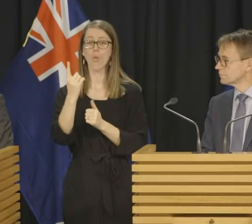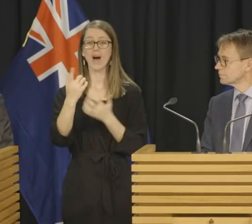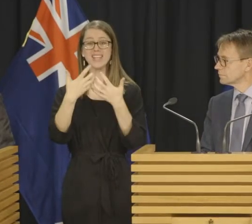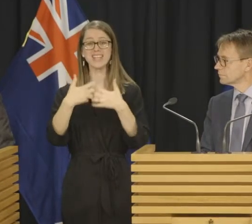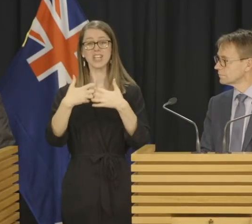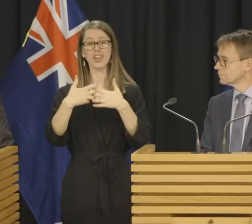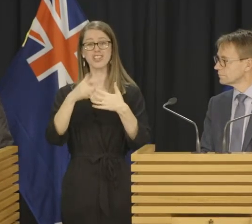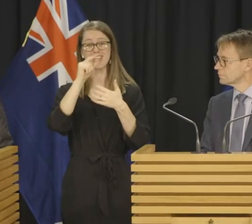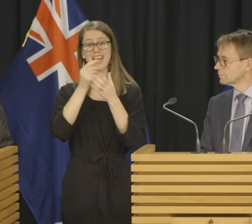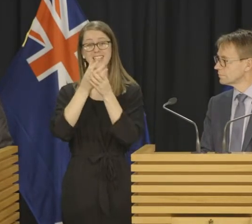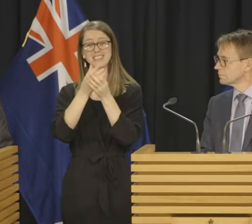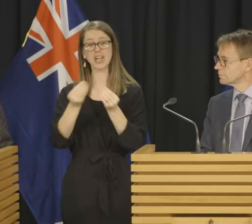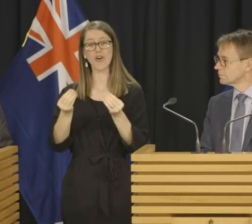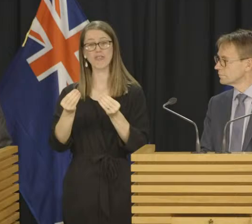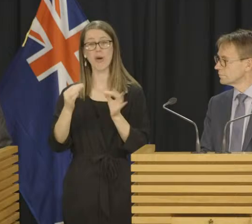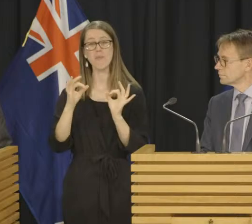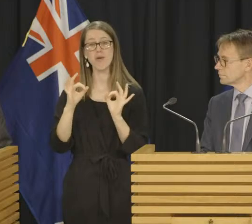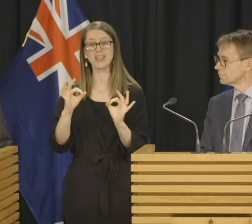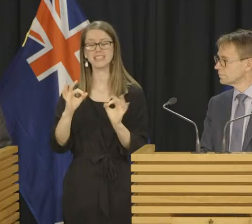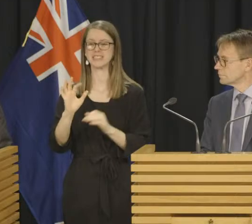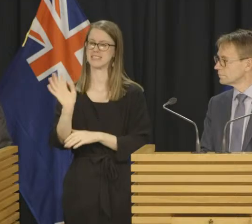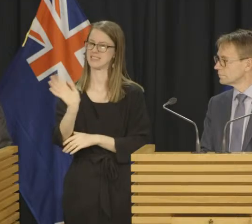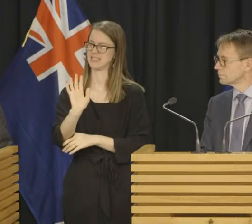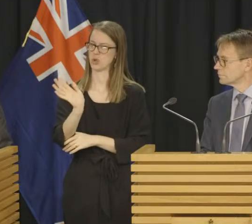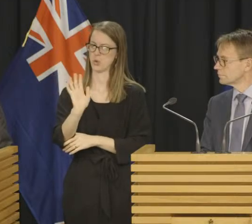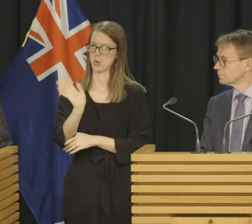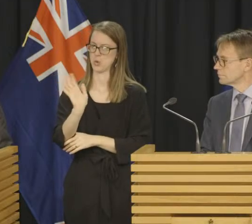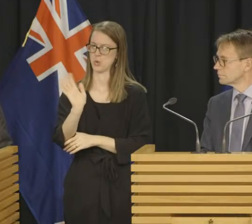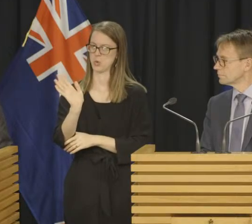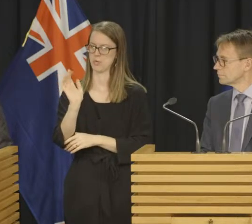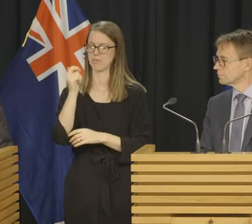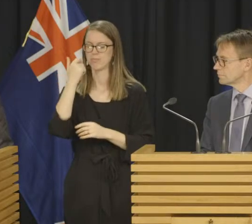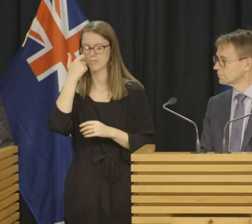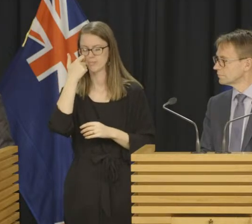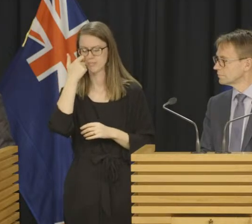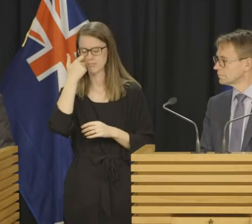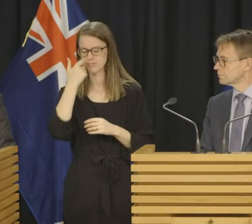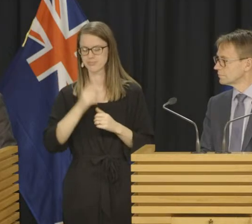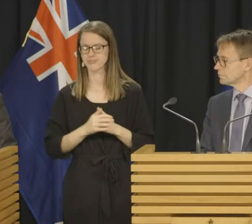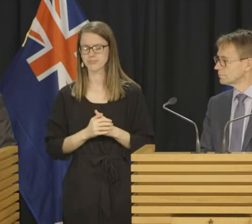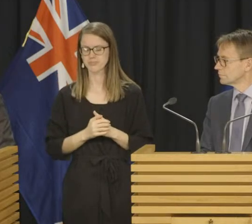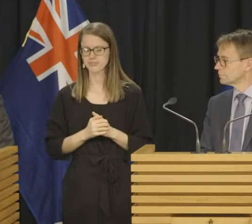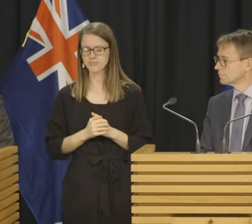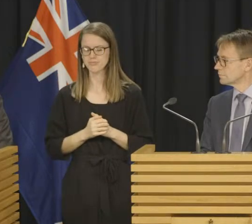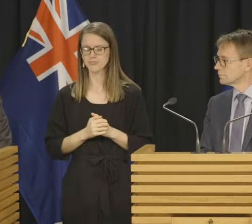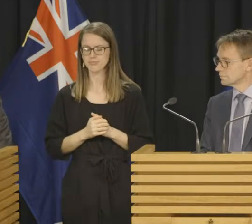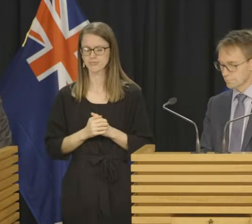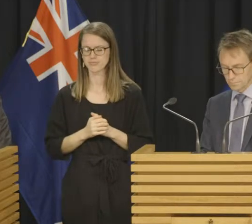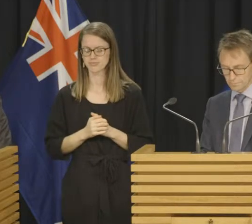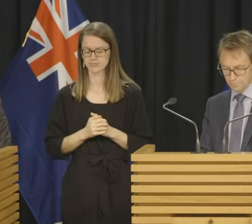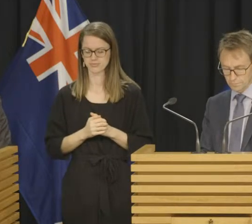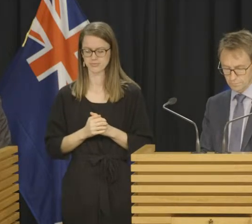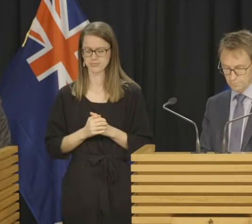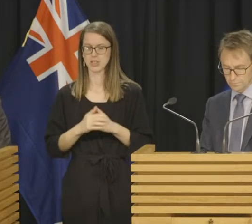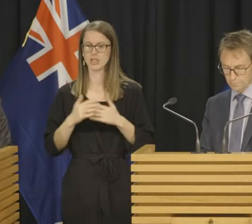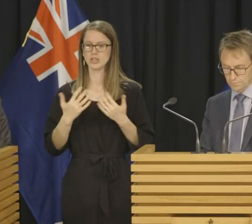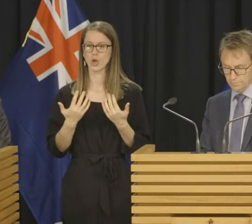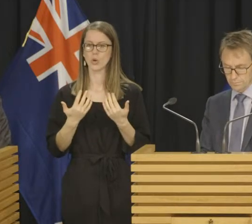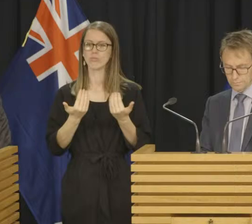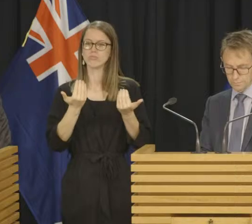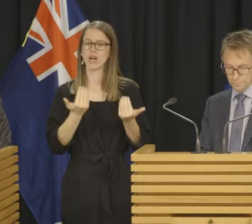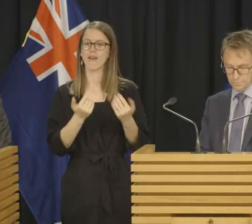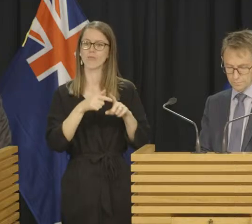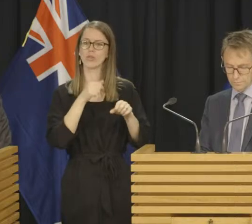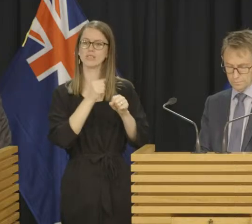solve contact tracing has been identified anywhere in the world. We're continuing to improve our existing tools like the